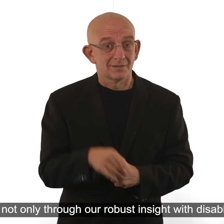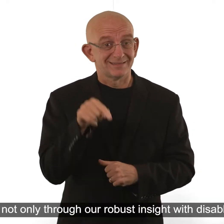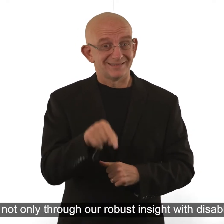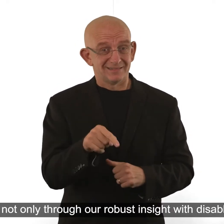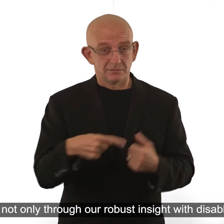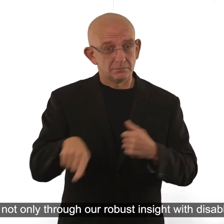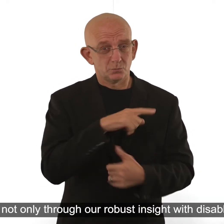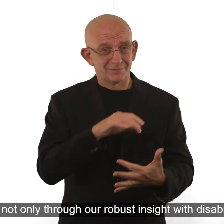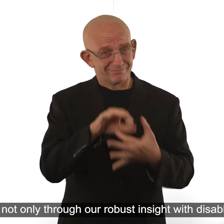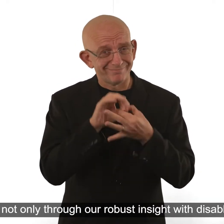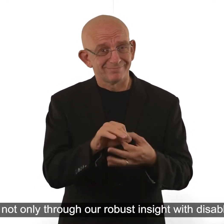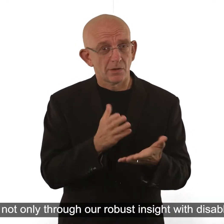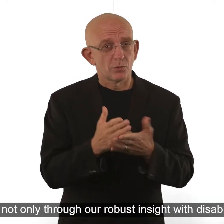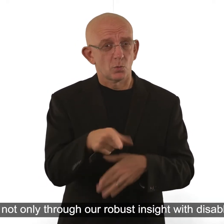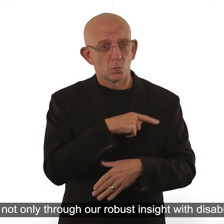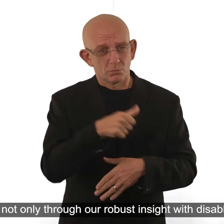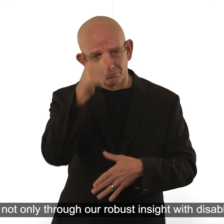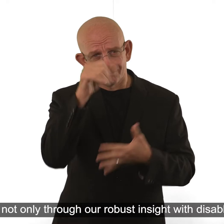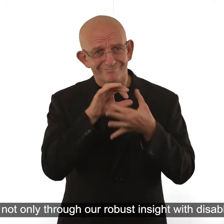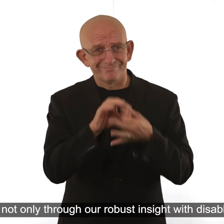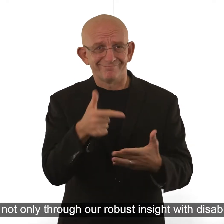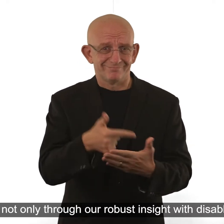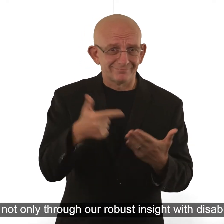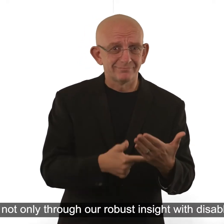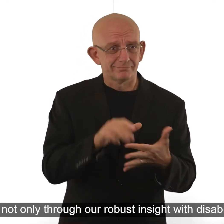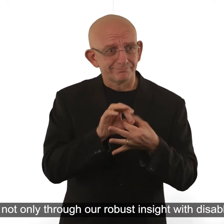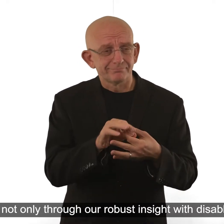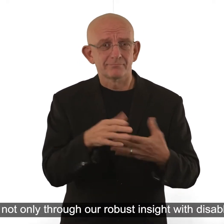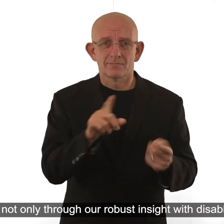This was not only through our robust insight with disabled people,